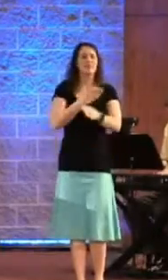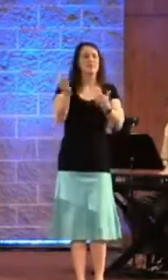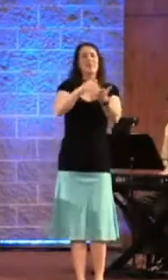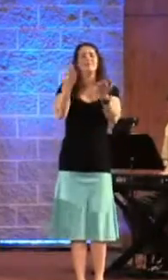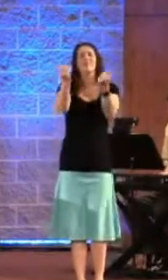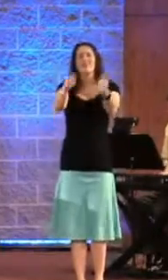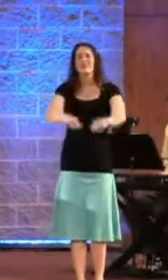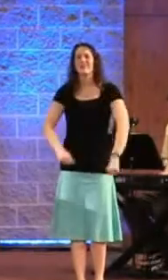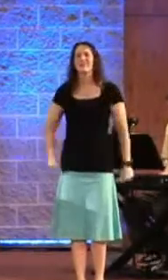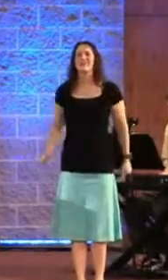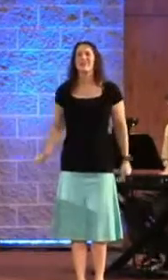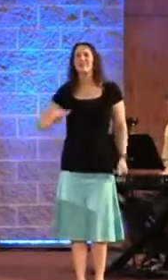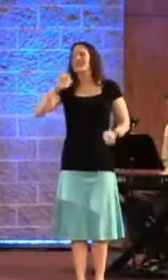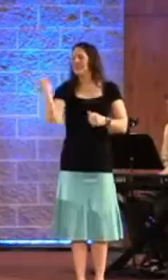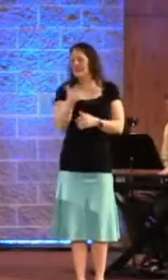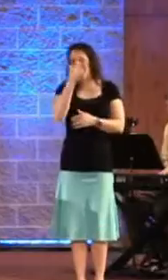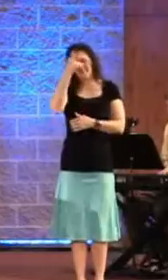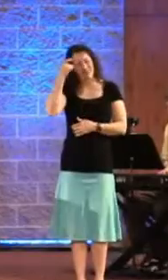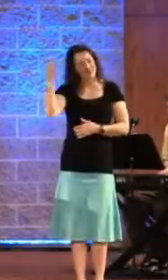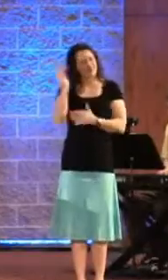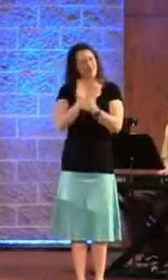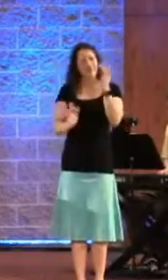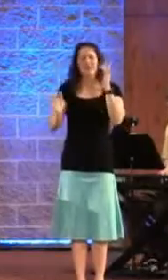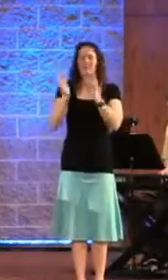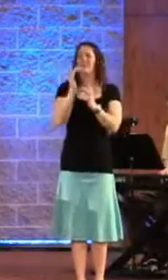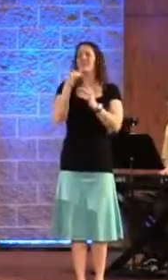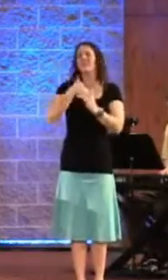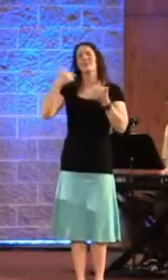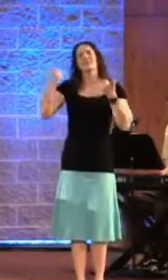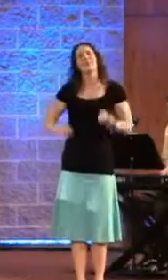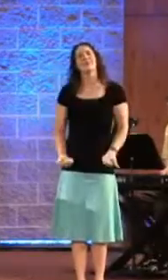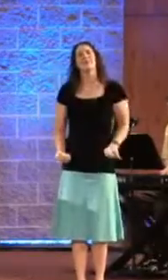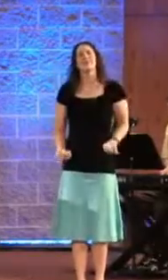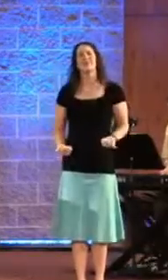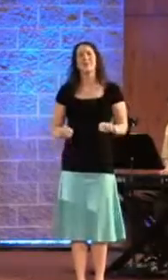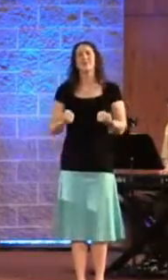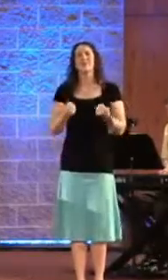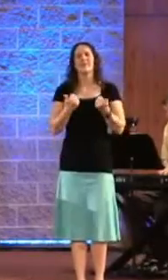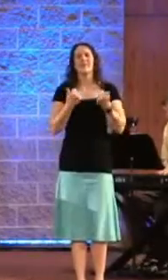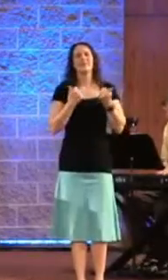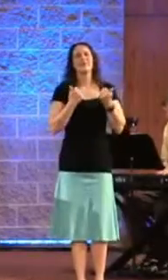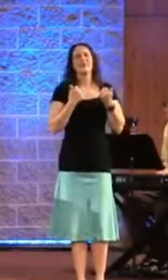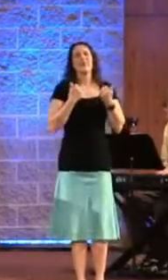all because of Jesus I'm alive.